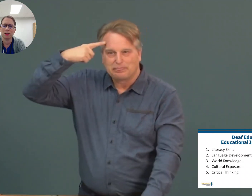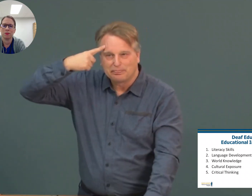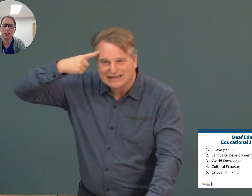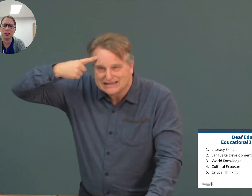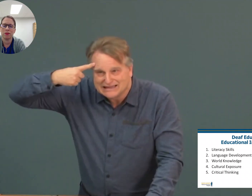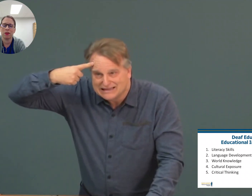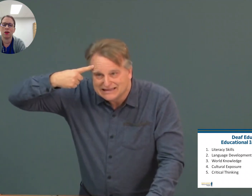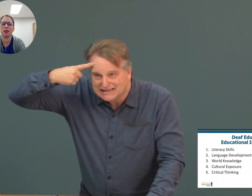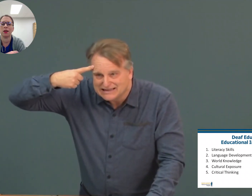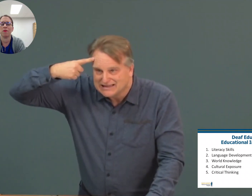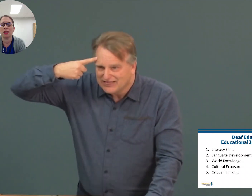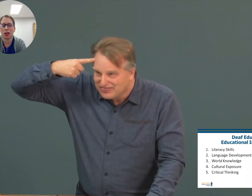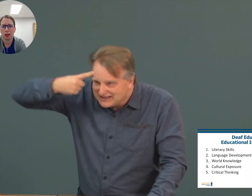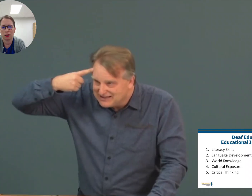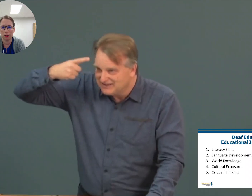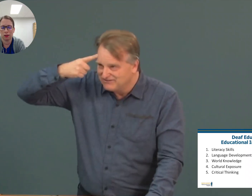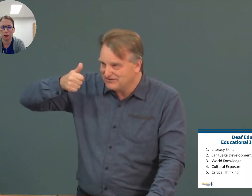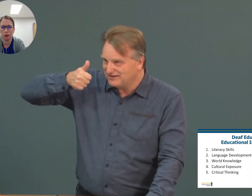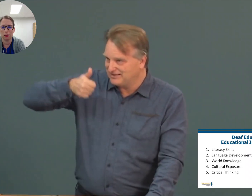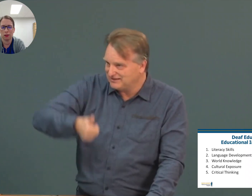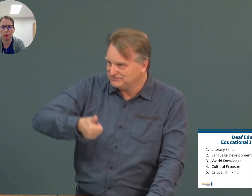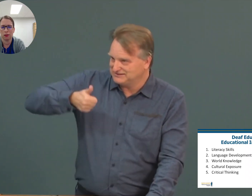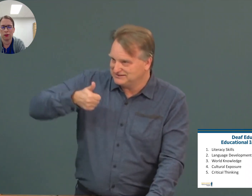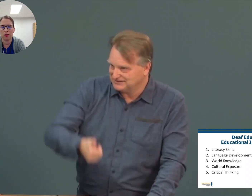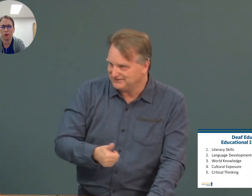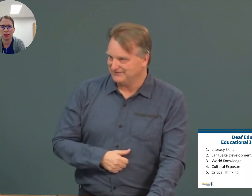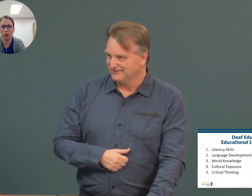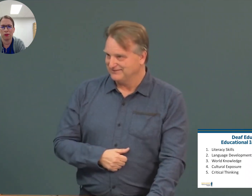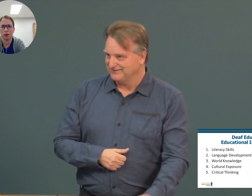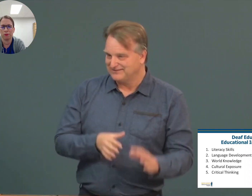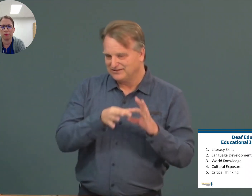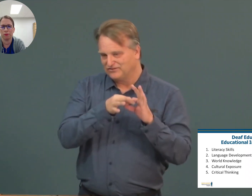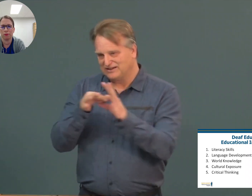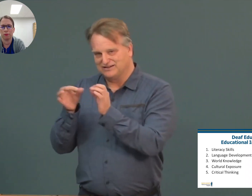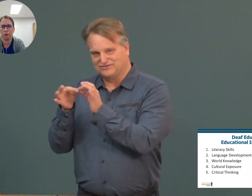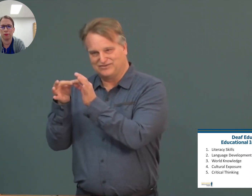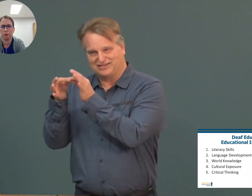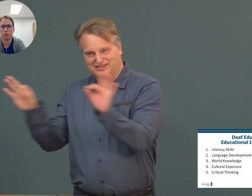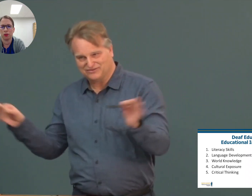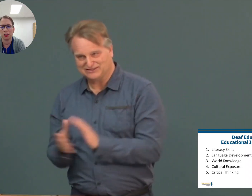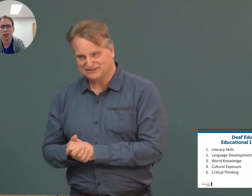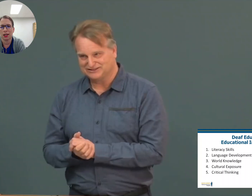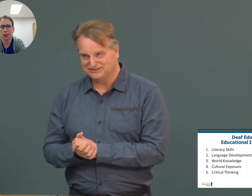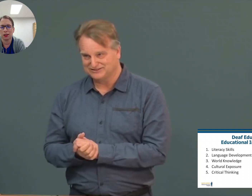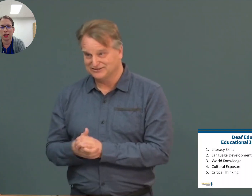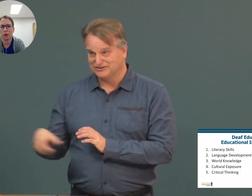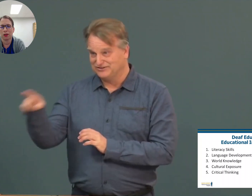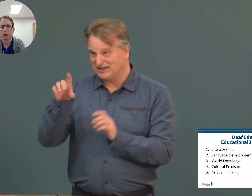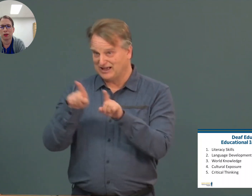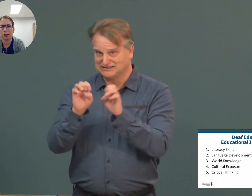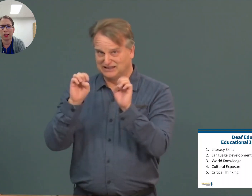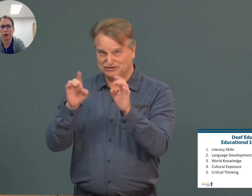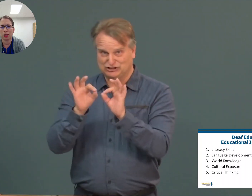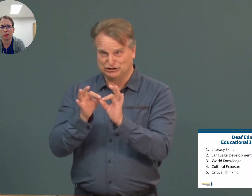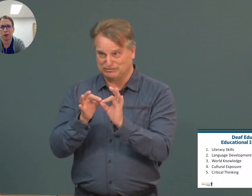Many deaf have a hard time thinking for themselves, which is connected to language, their language